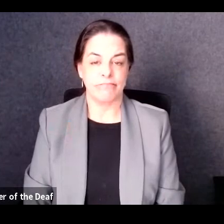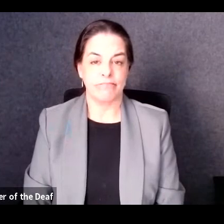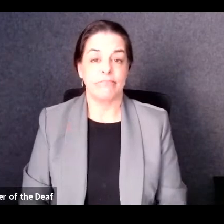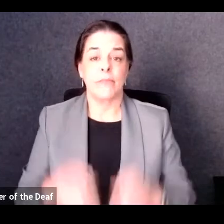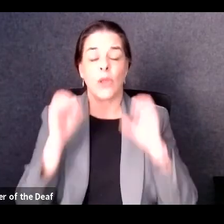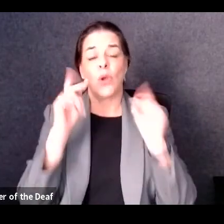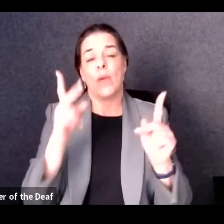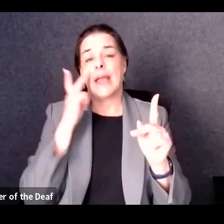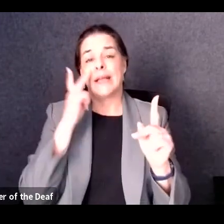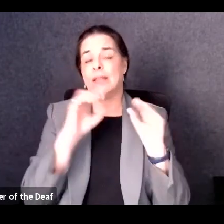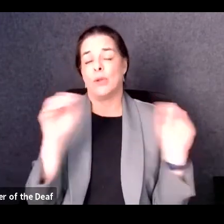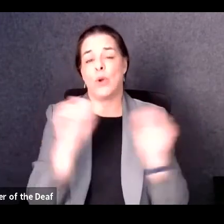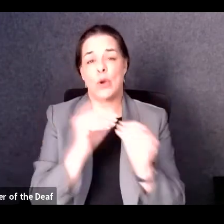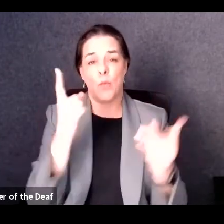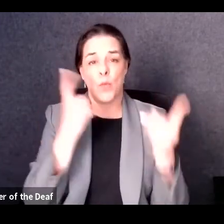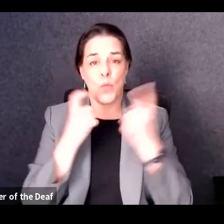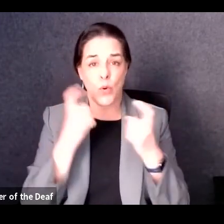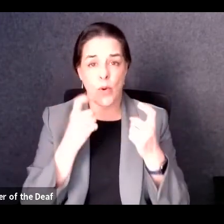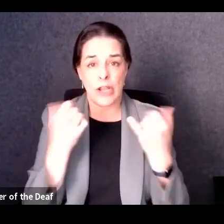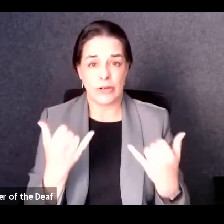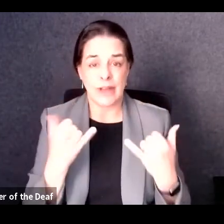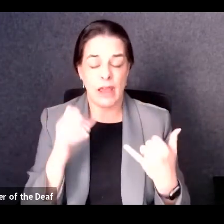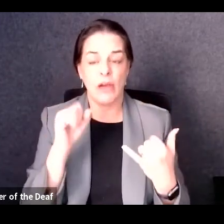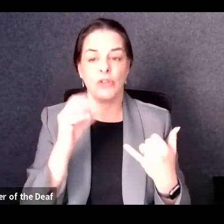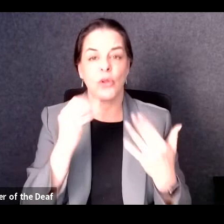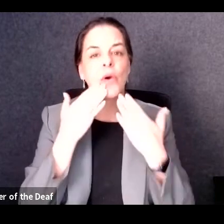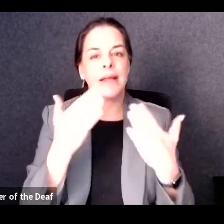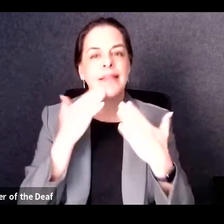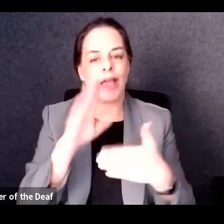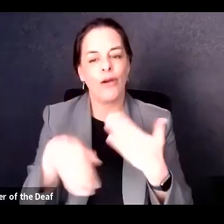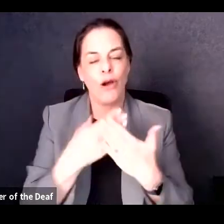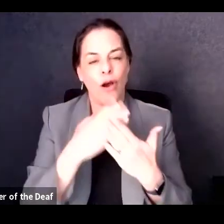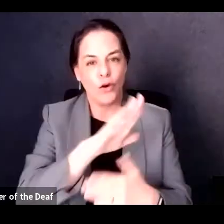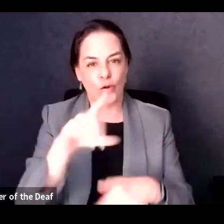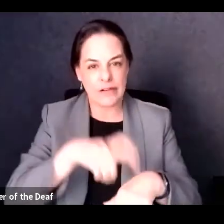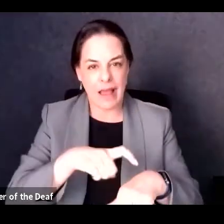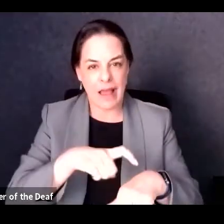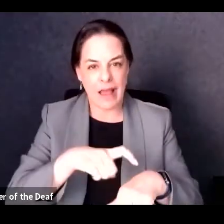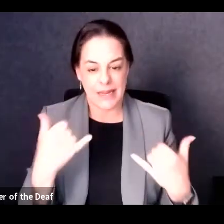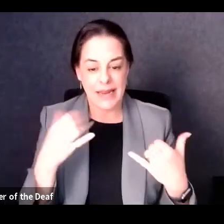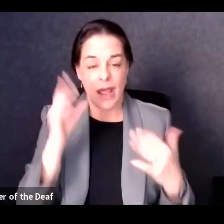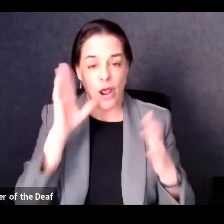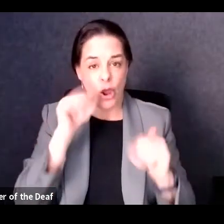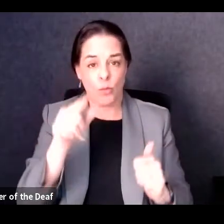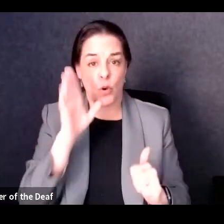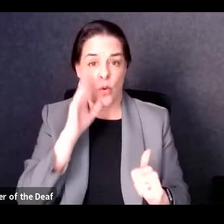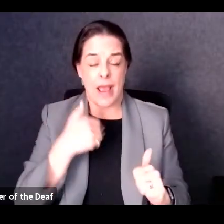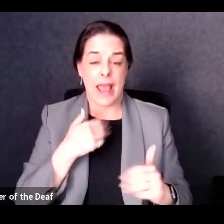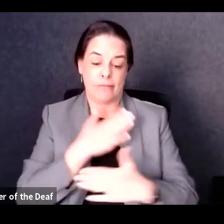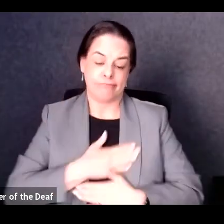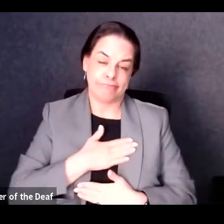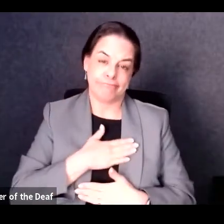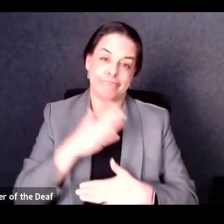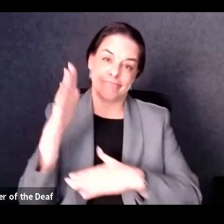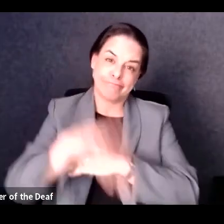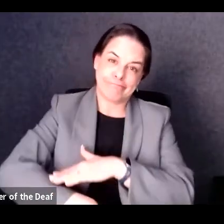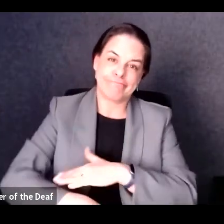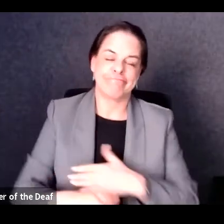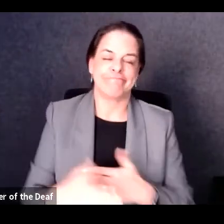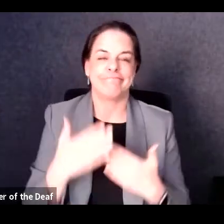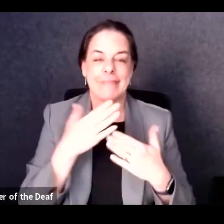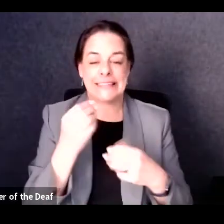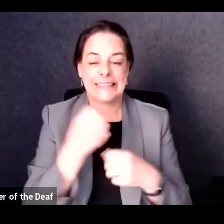All right, I'm not seeing any other questions come in, so thank you all for your time today, and we hope you have a great and safe rest of your day.